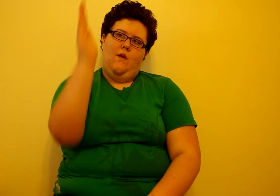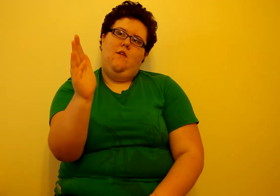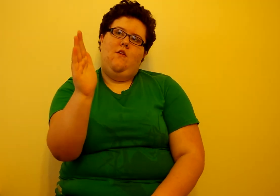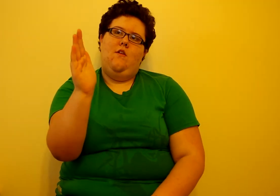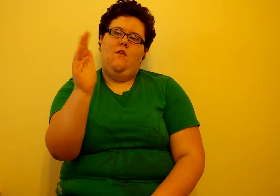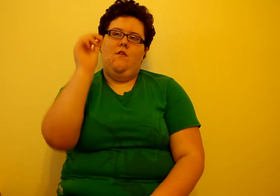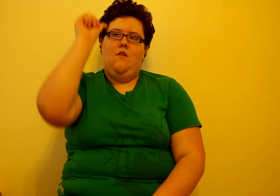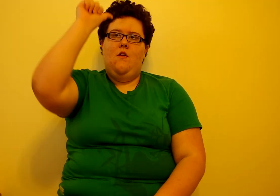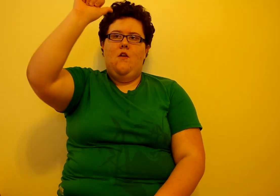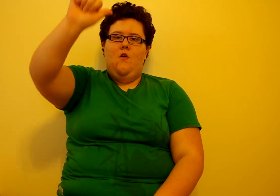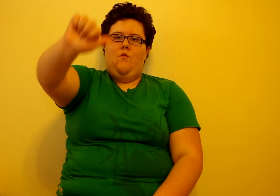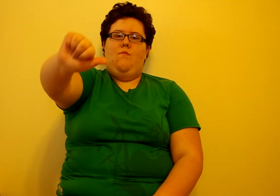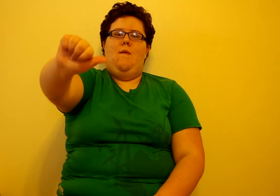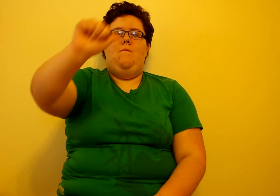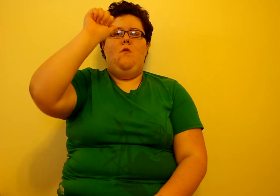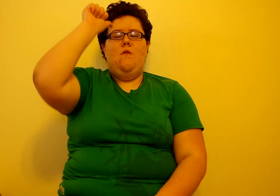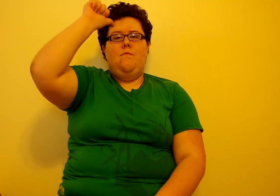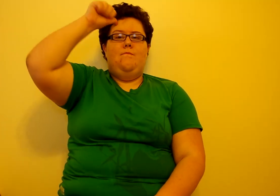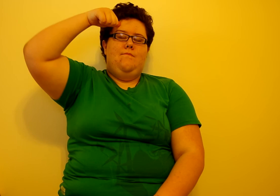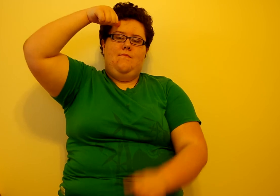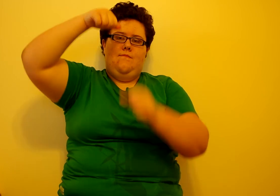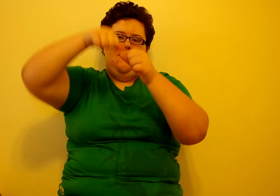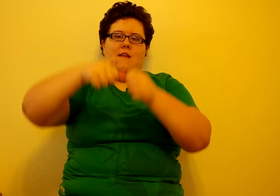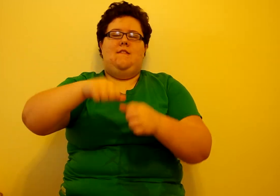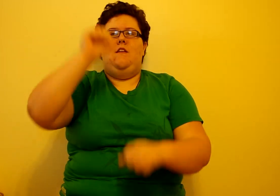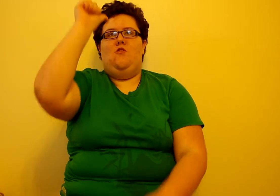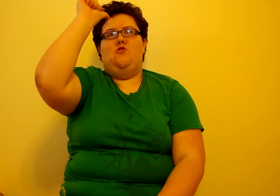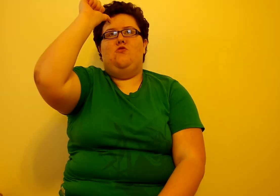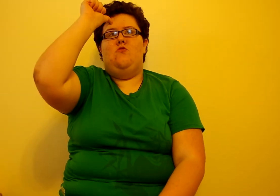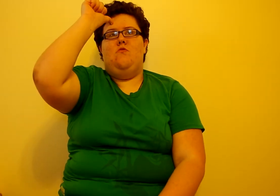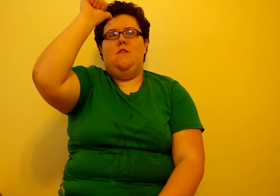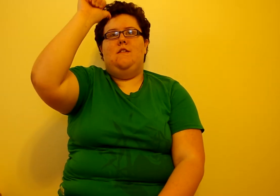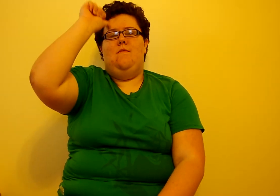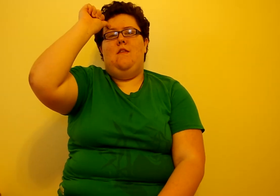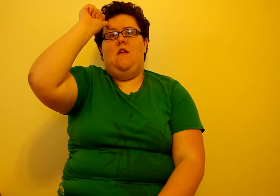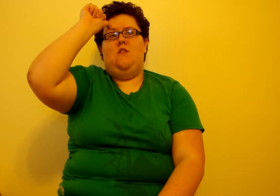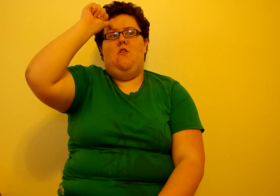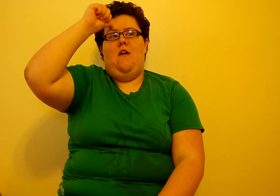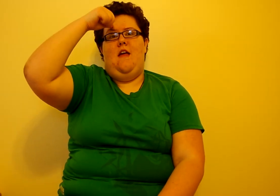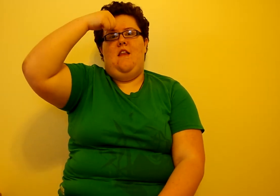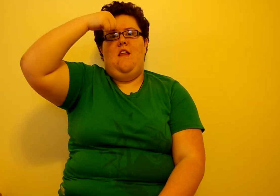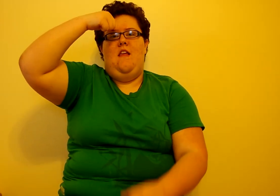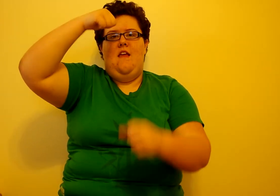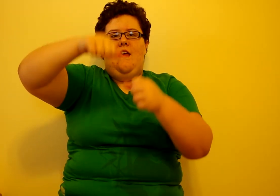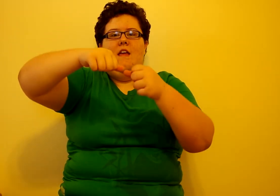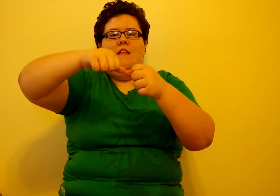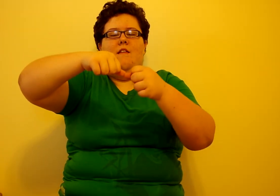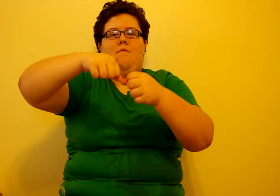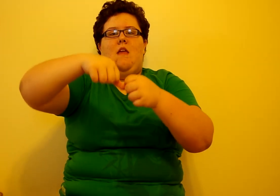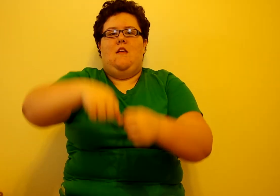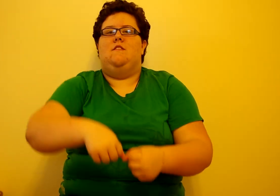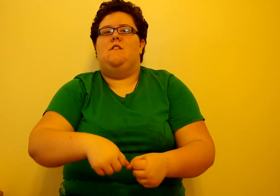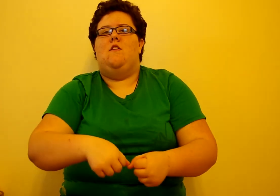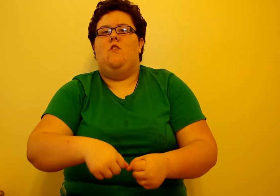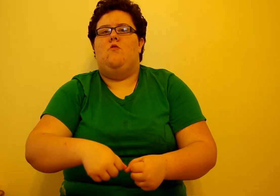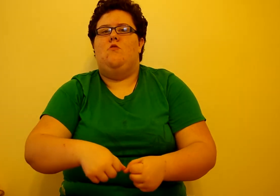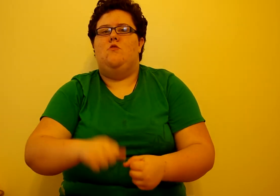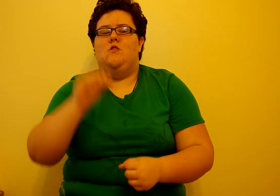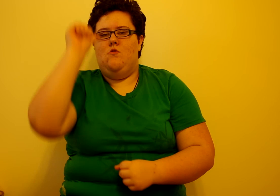will remember. It's like you're screwing something into your head and then making it stay there. So you